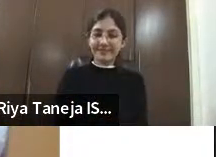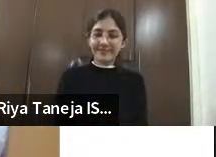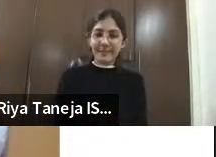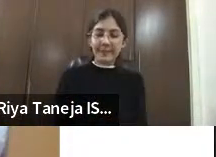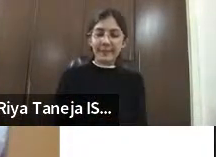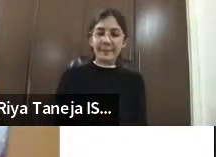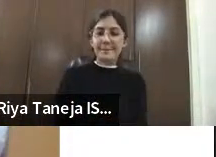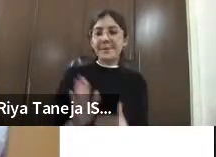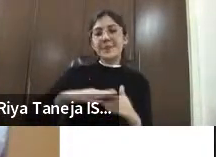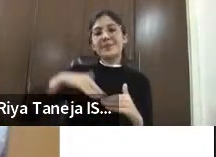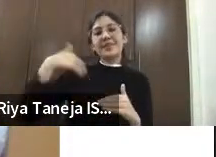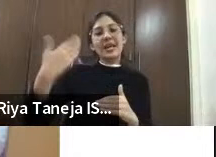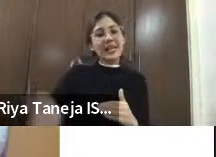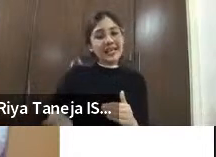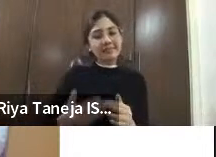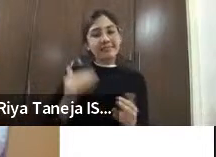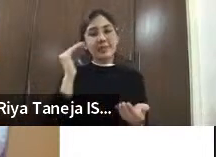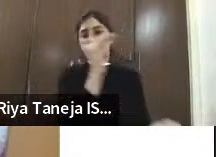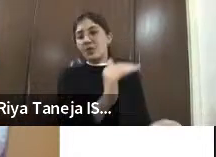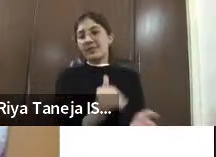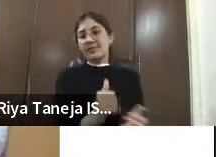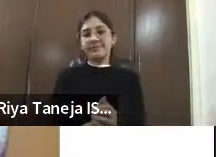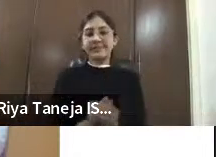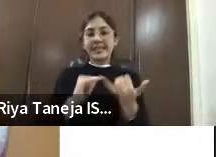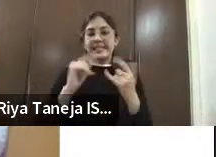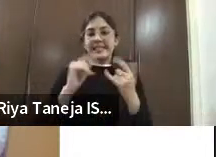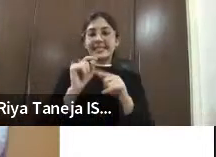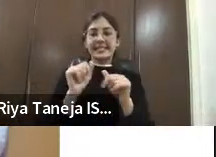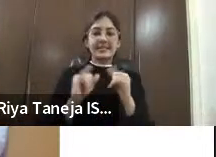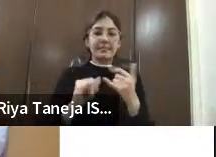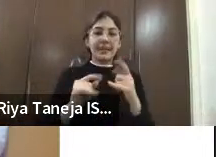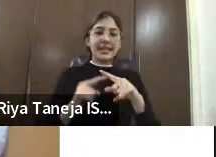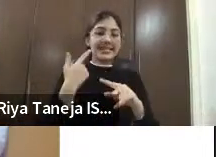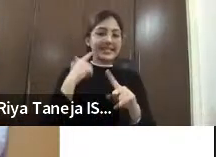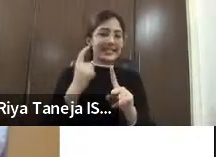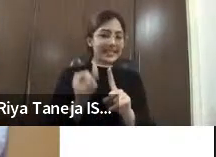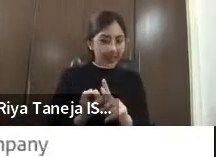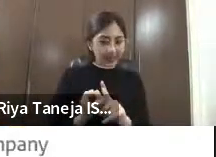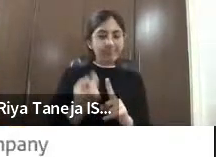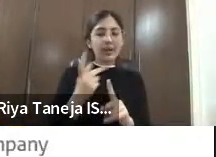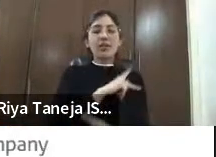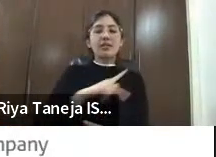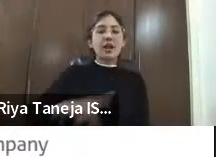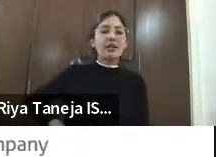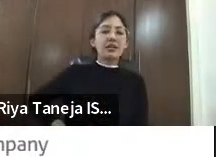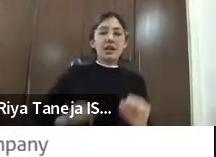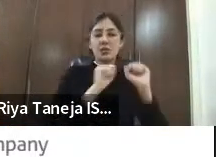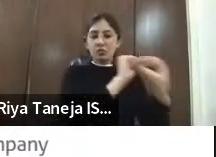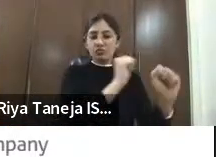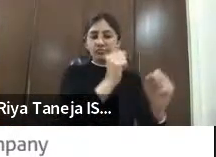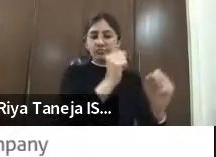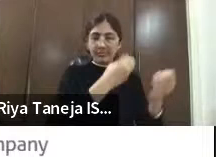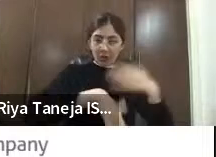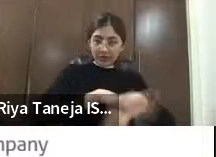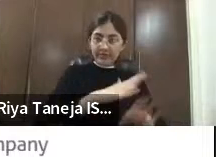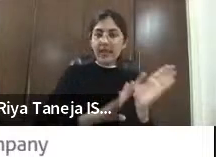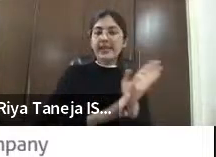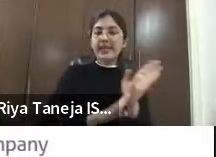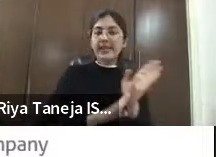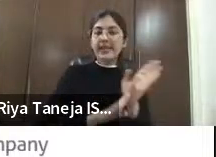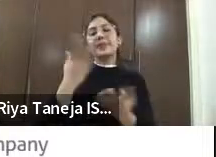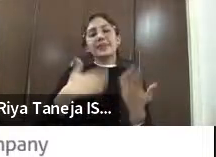Friends, the next recipient, Spastic Society of Karnataka Center for Developmental